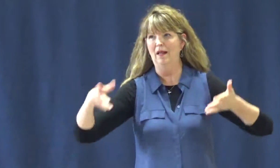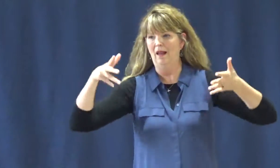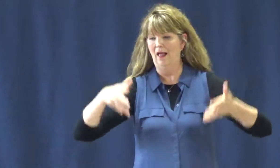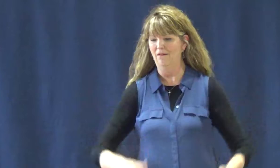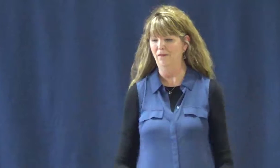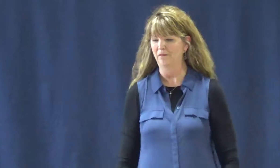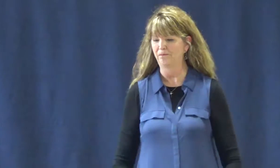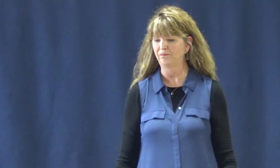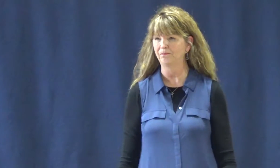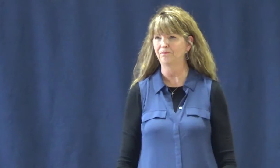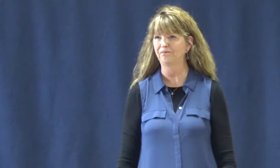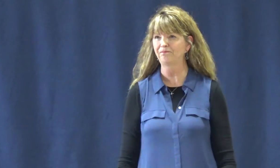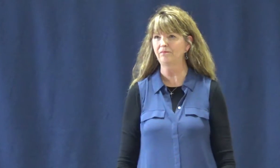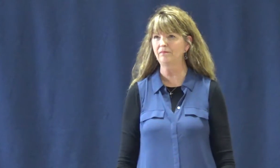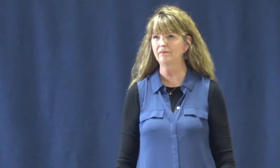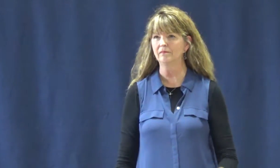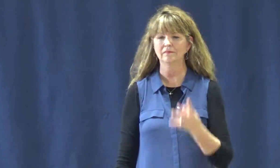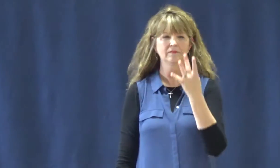4 months and a week left until Christmas.